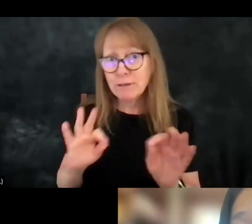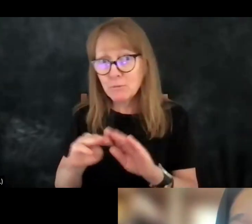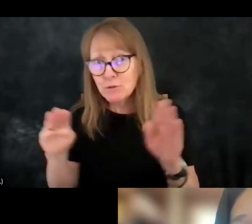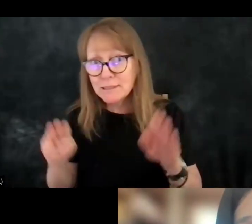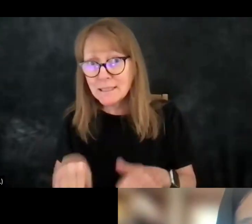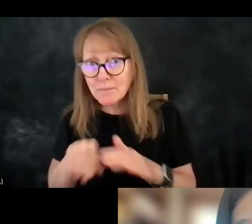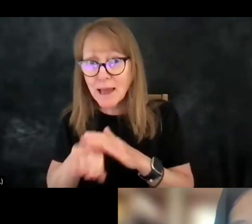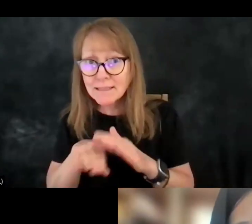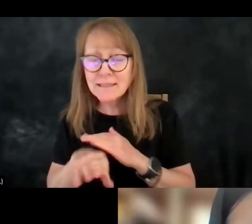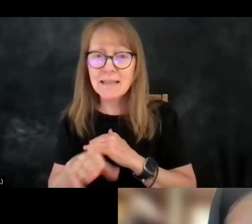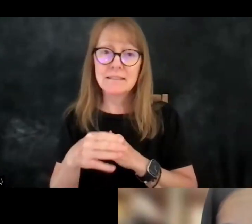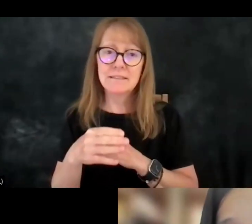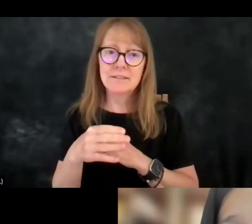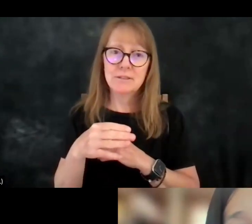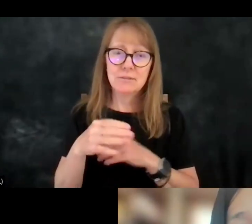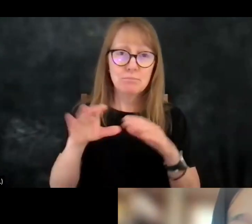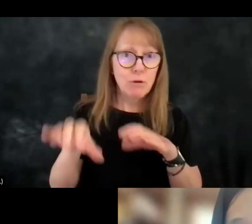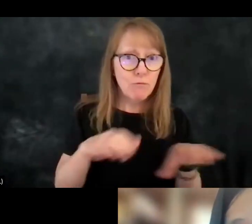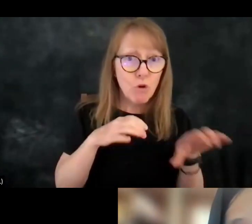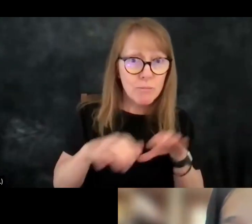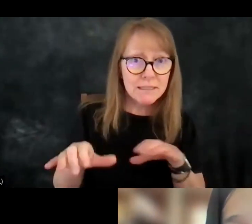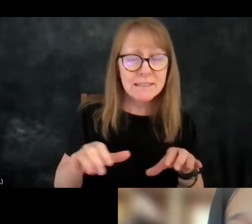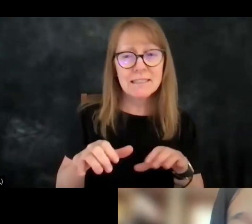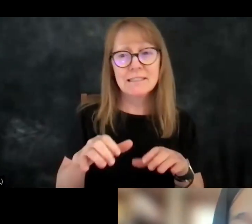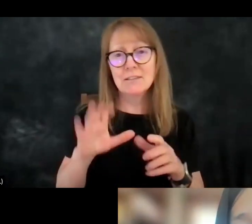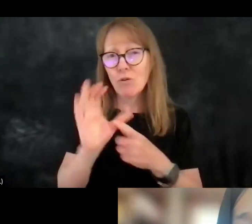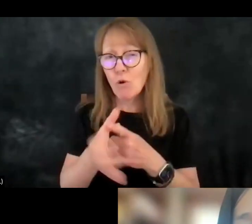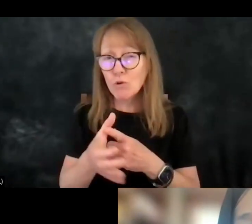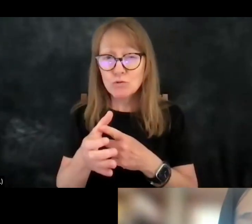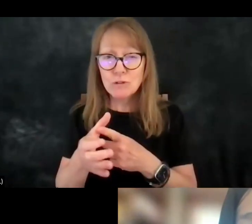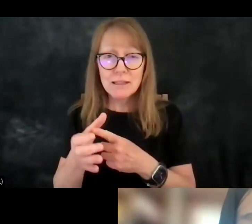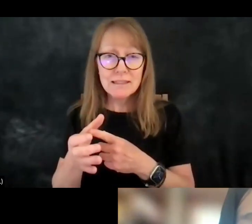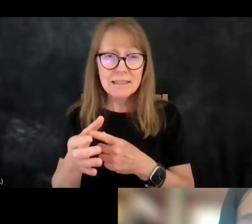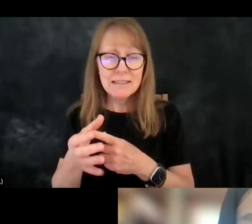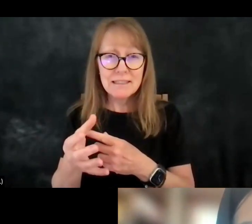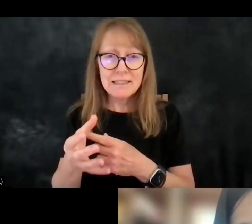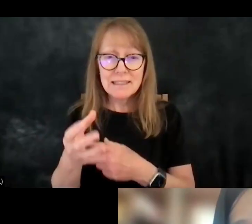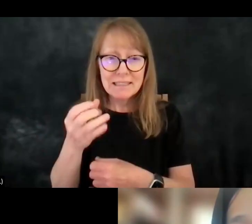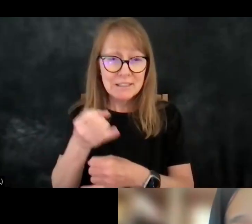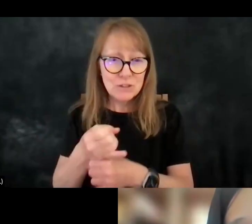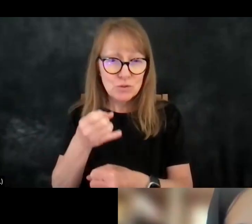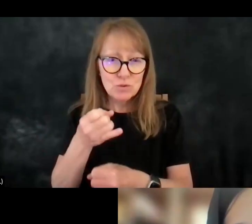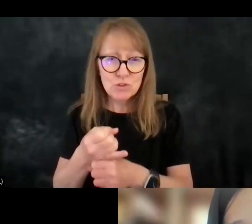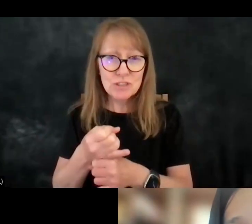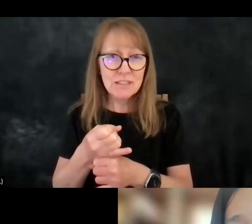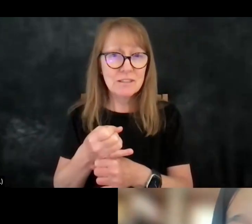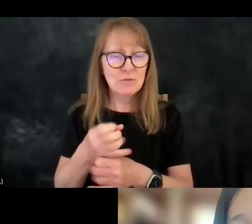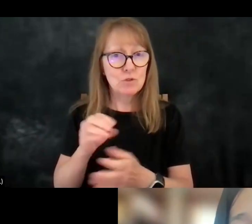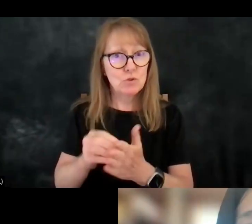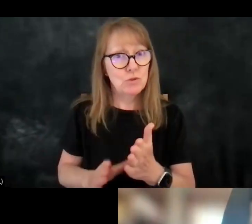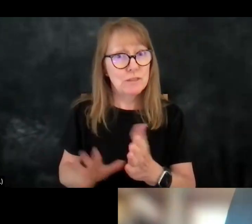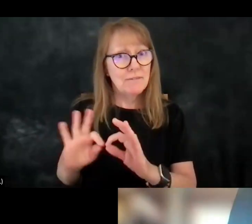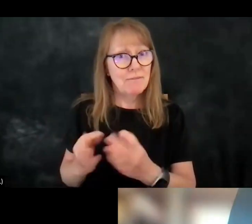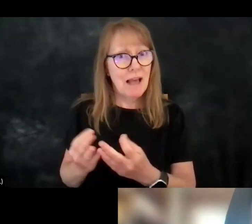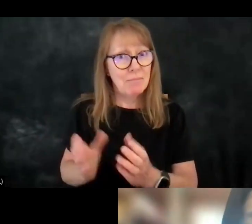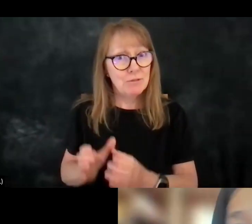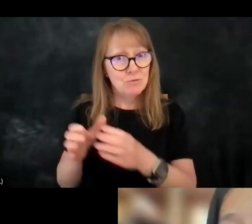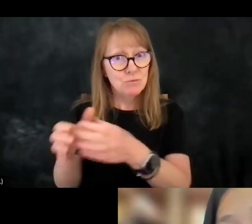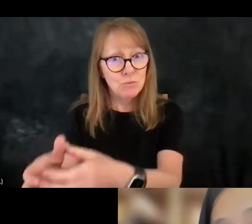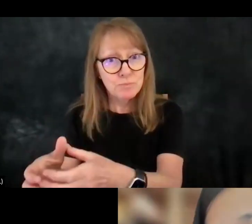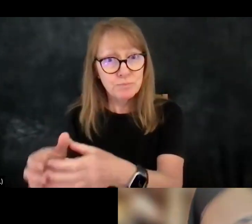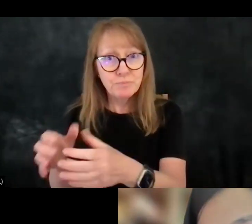access, and performances and cultural institutions for our students and their families, free